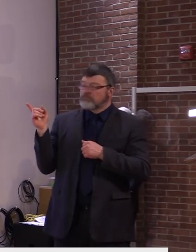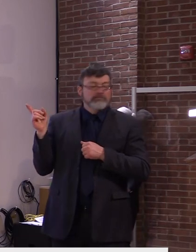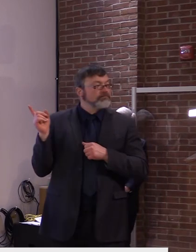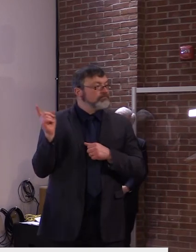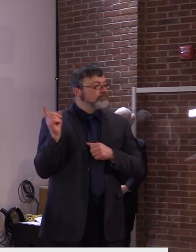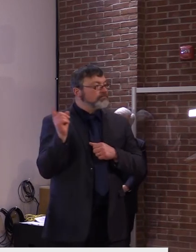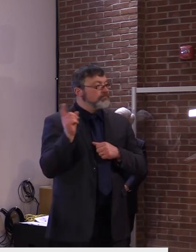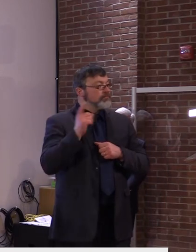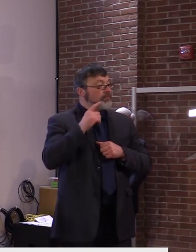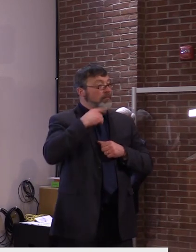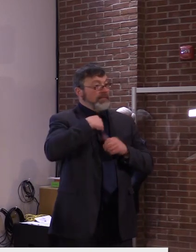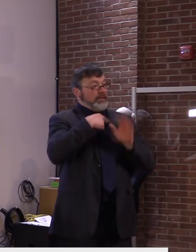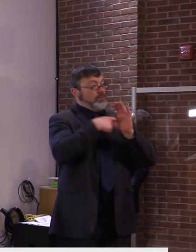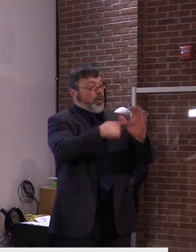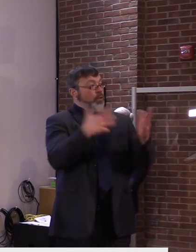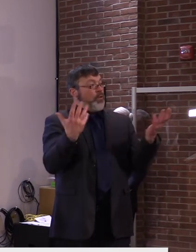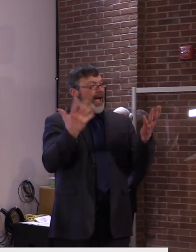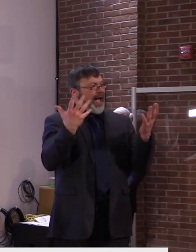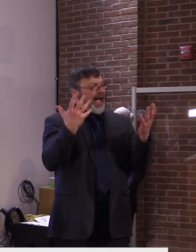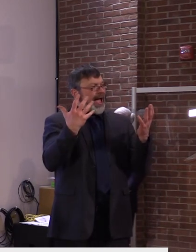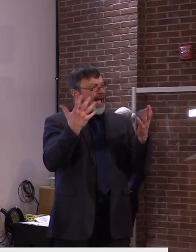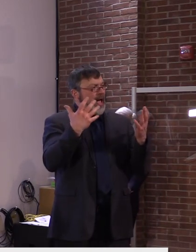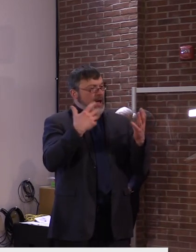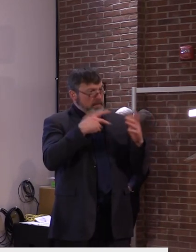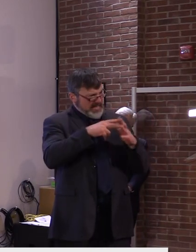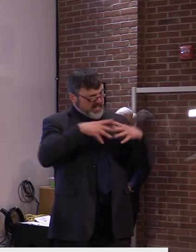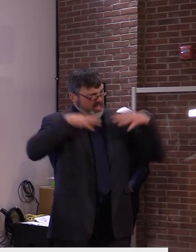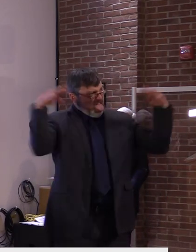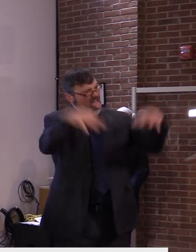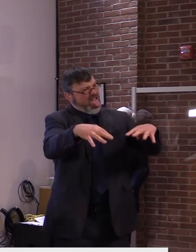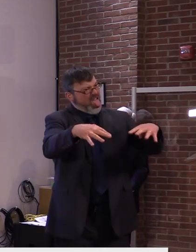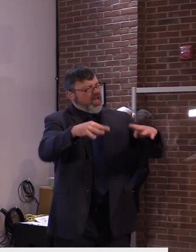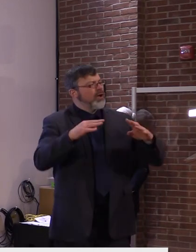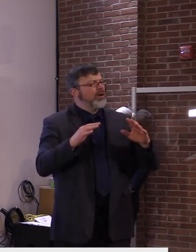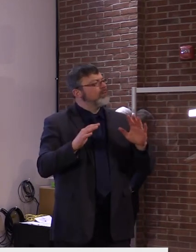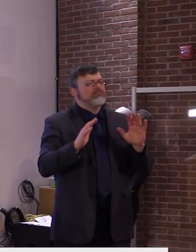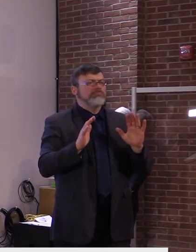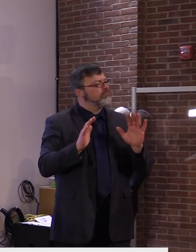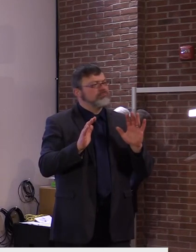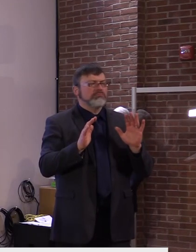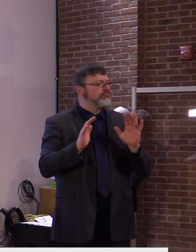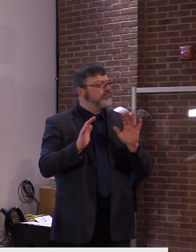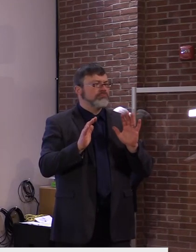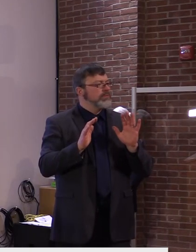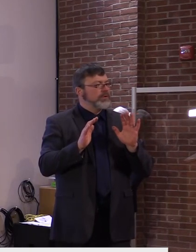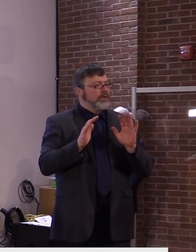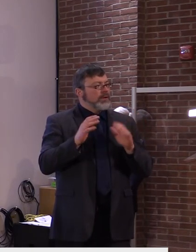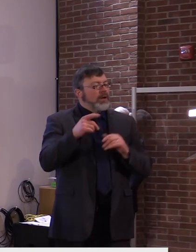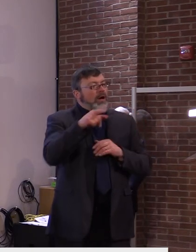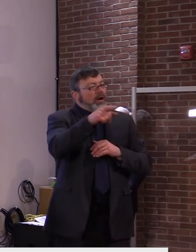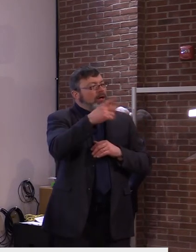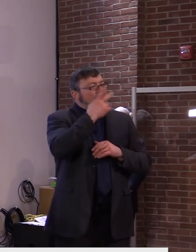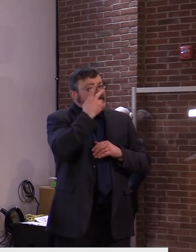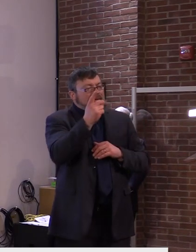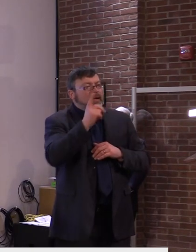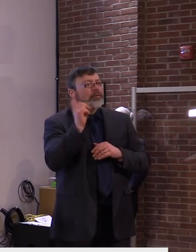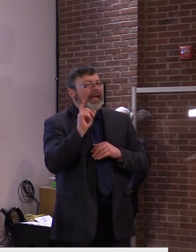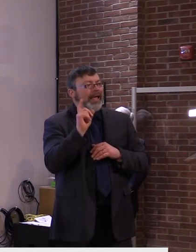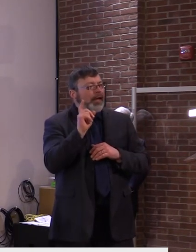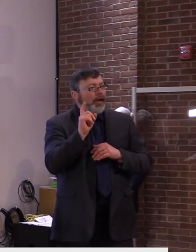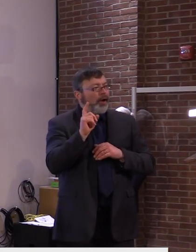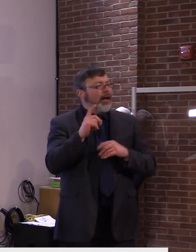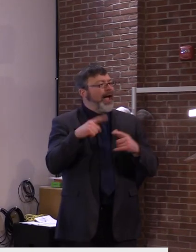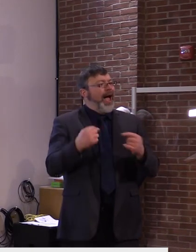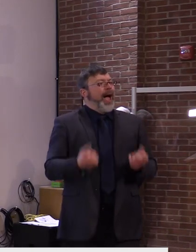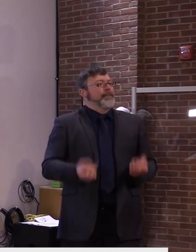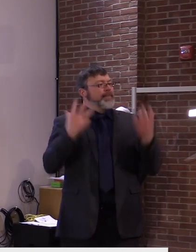names of the facilities, it is the small number of the facilities. It's not the numbers of cases, but it's the fact that cumulatively